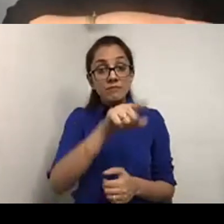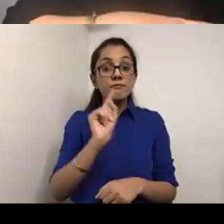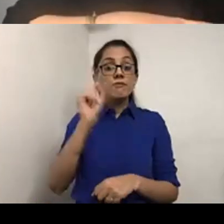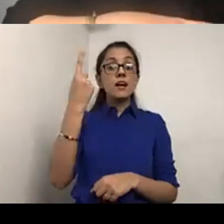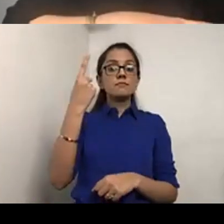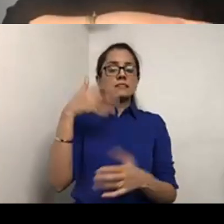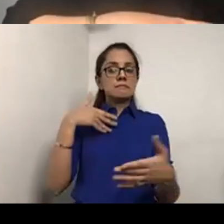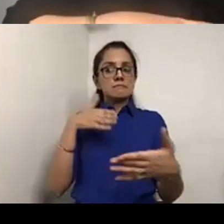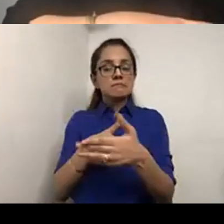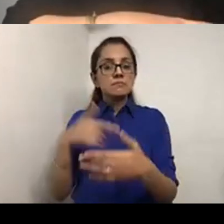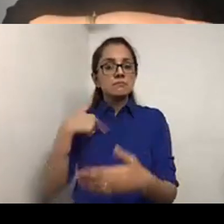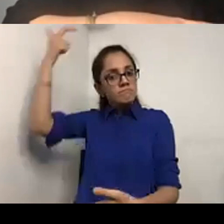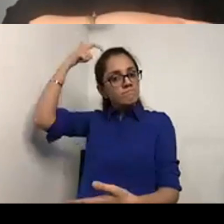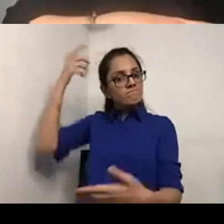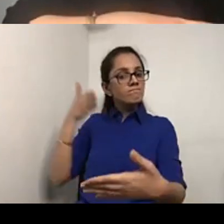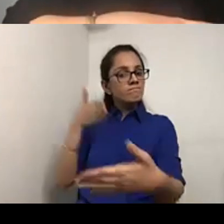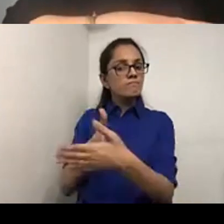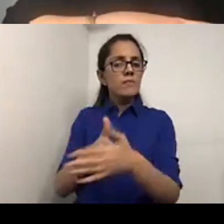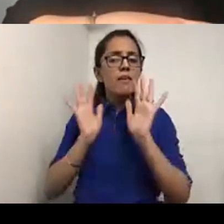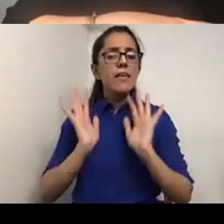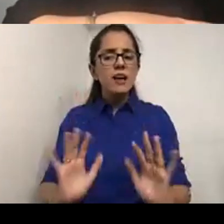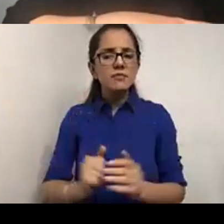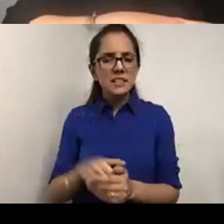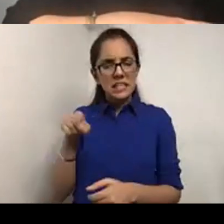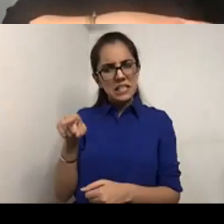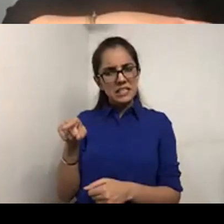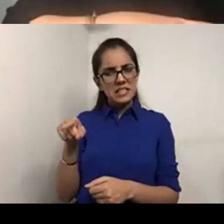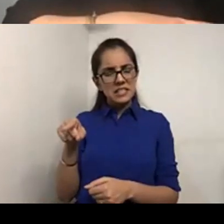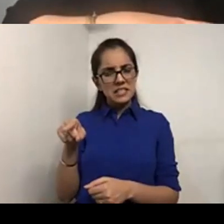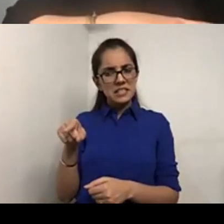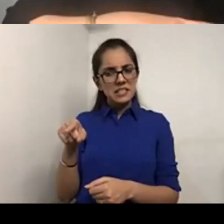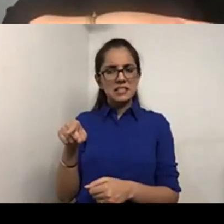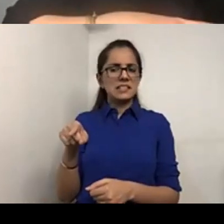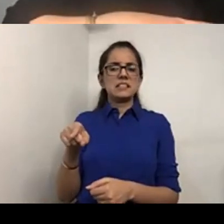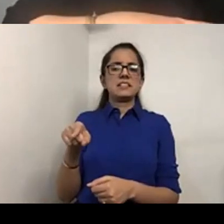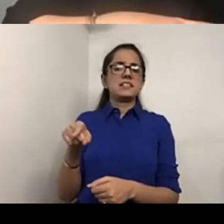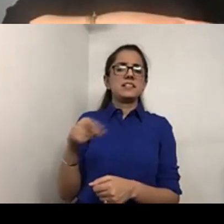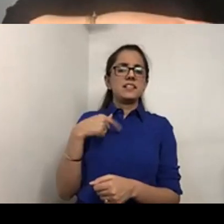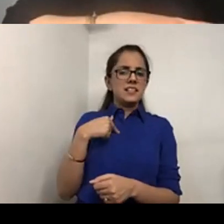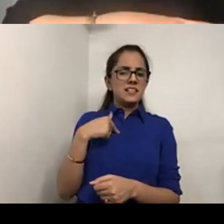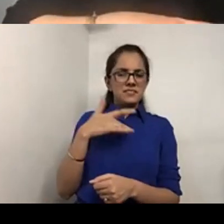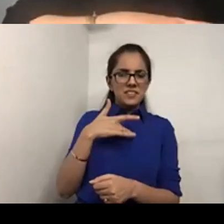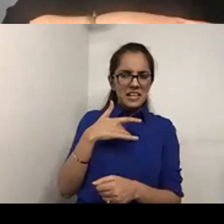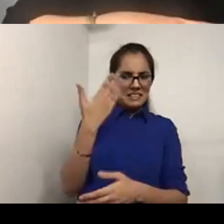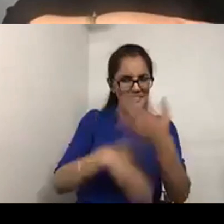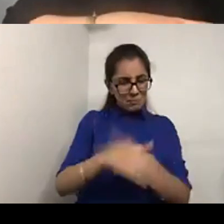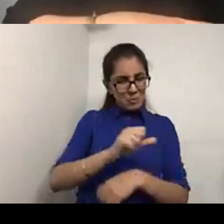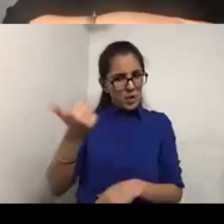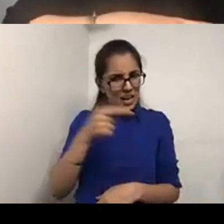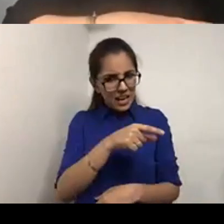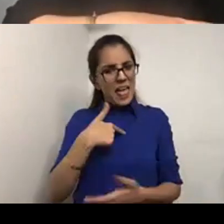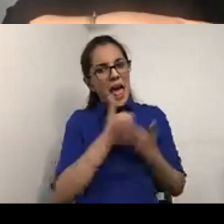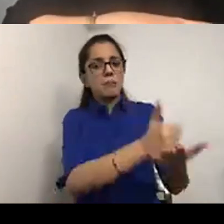first barrier in my mind, where I thought, no, definitely somebody who's disabled needs our